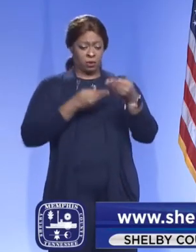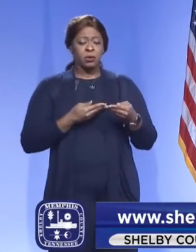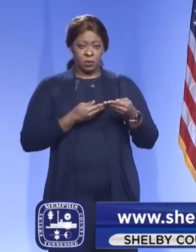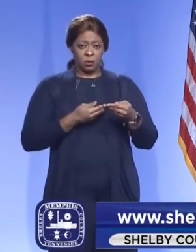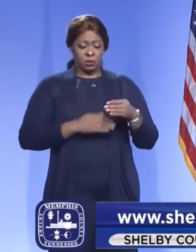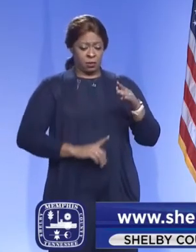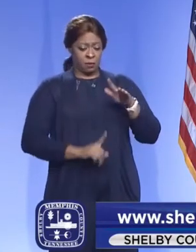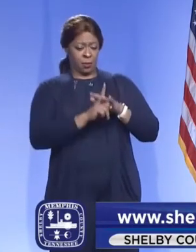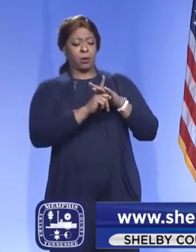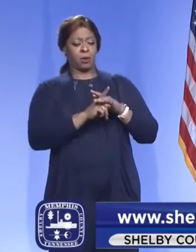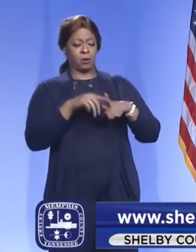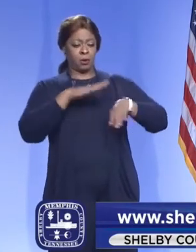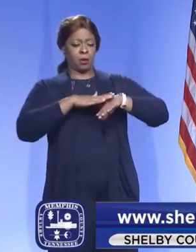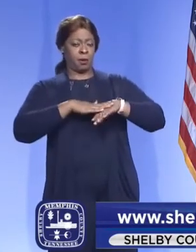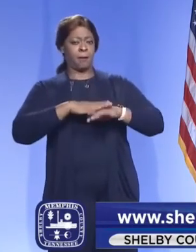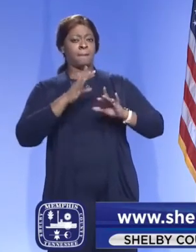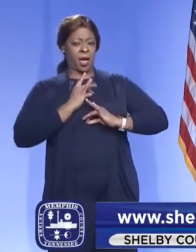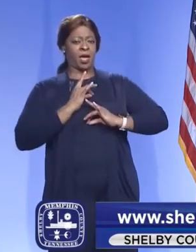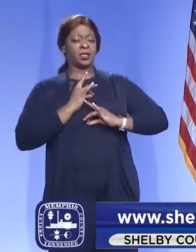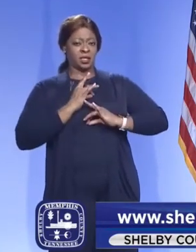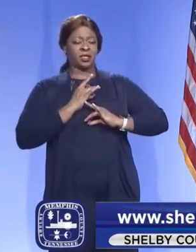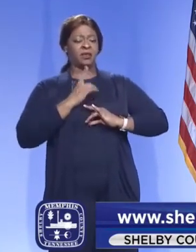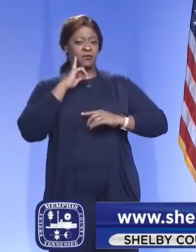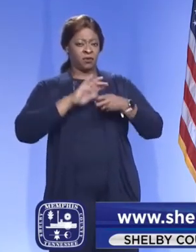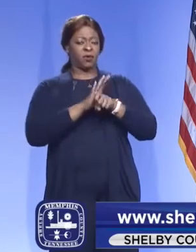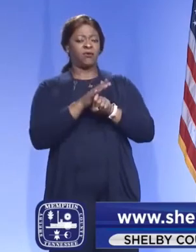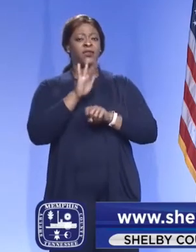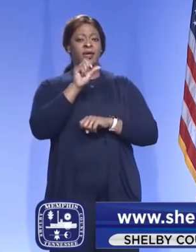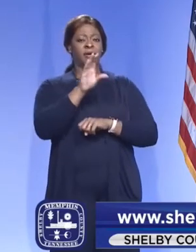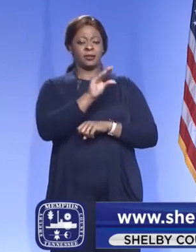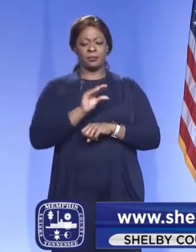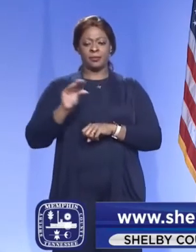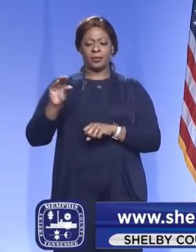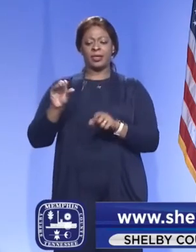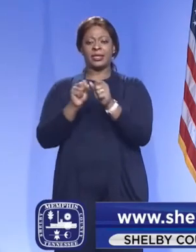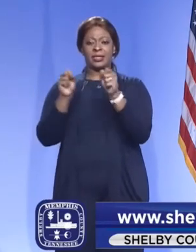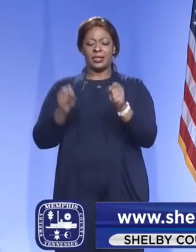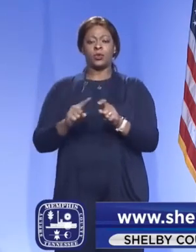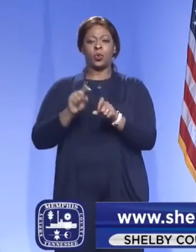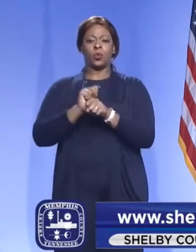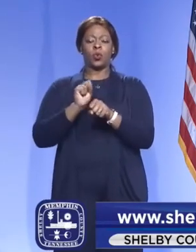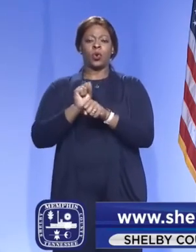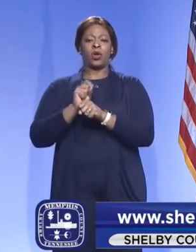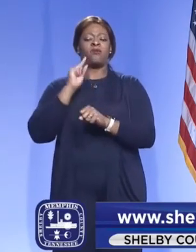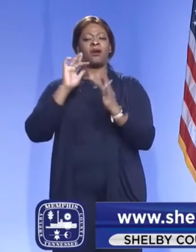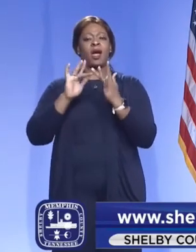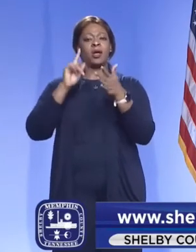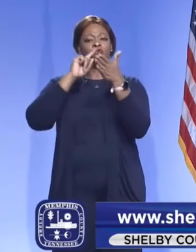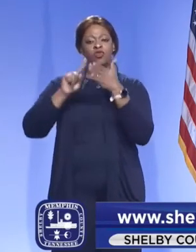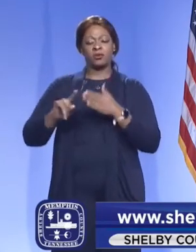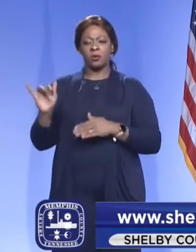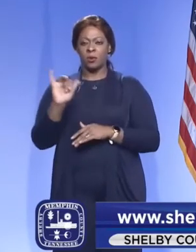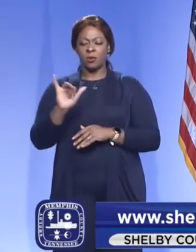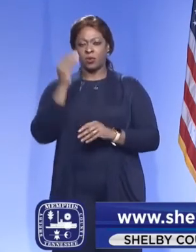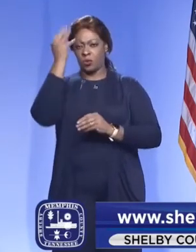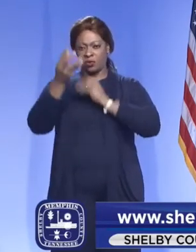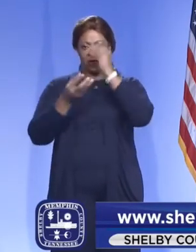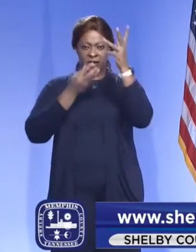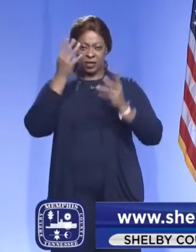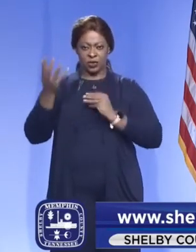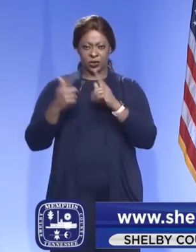that specimen was subsequently sent to Atlanta and read out sometime late in June. Ultimately, it